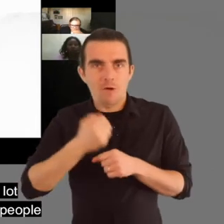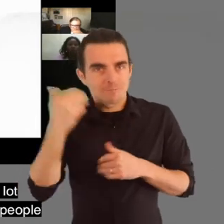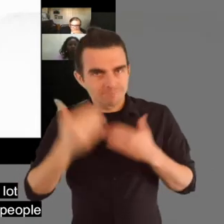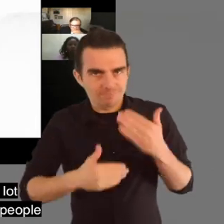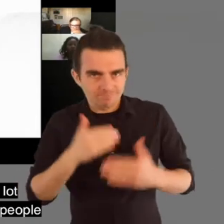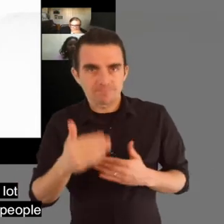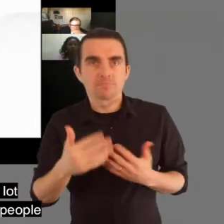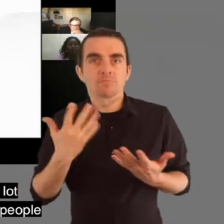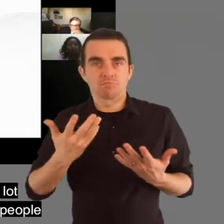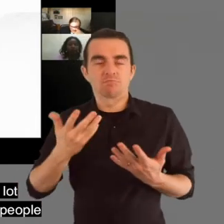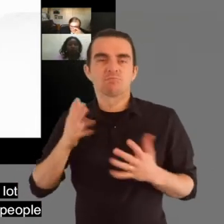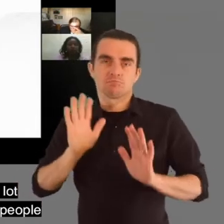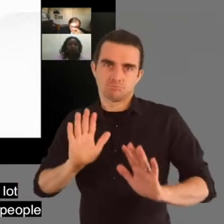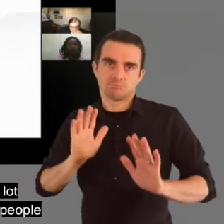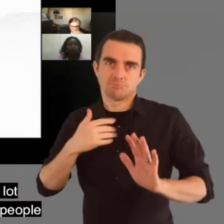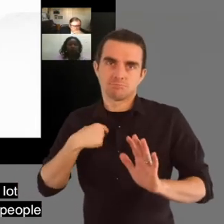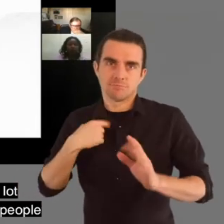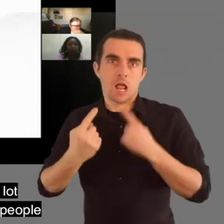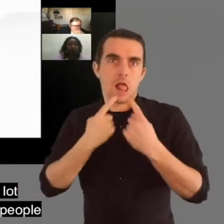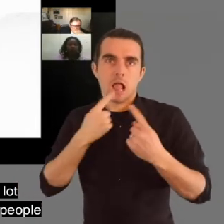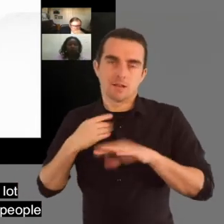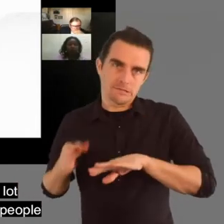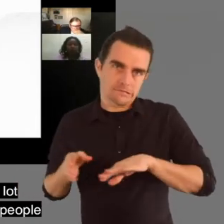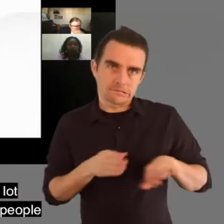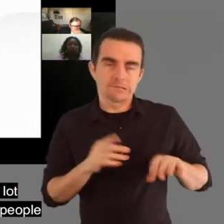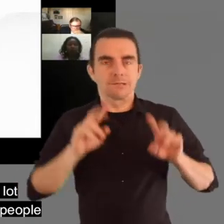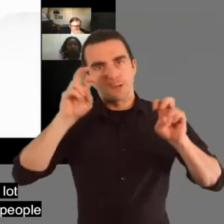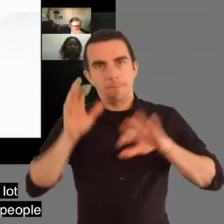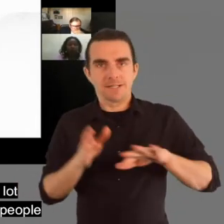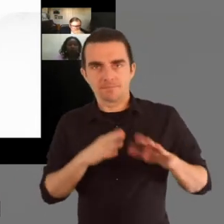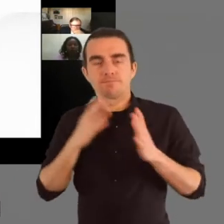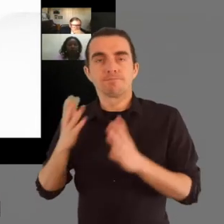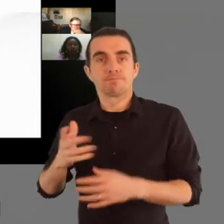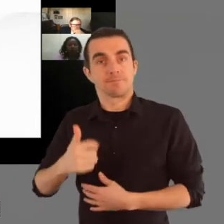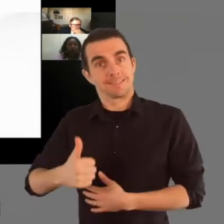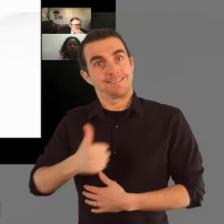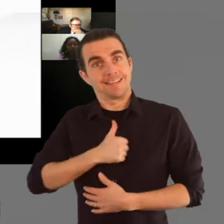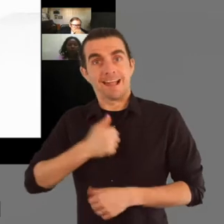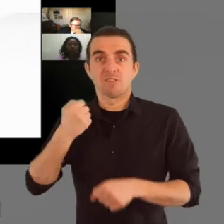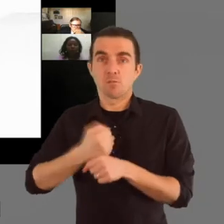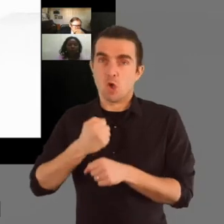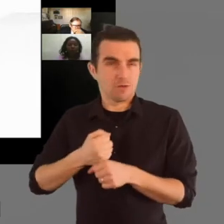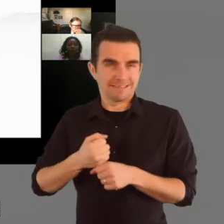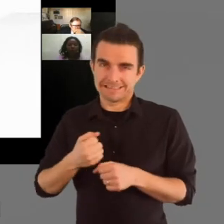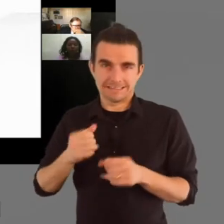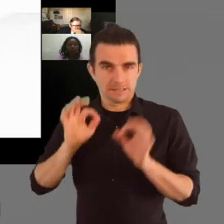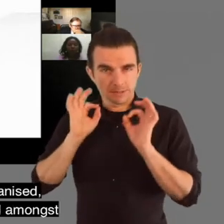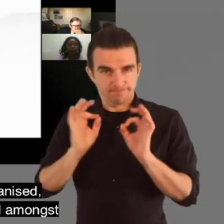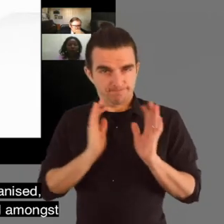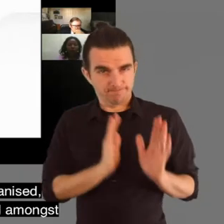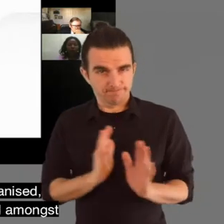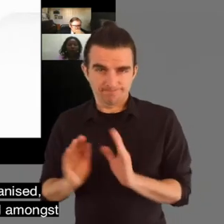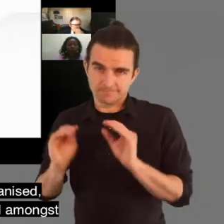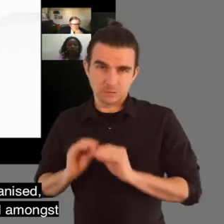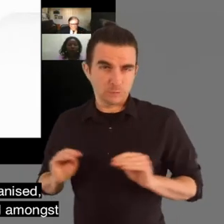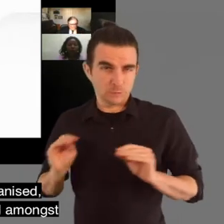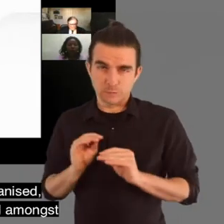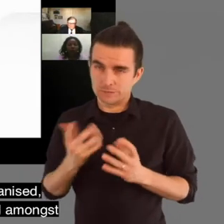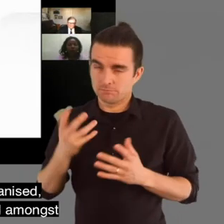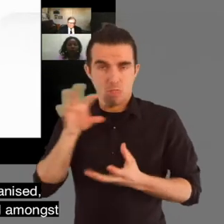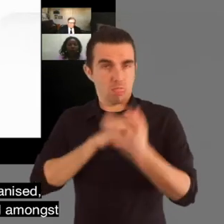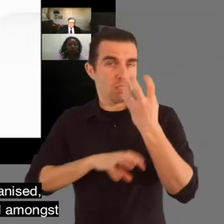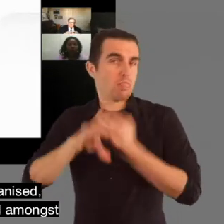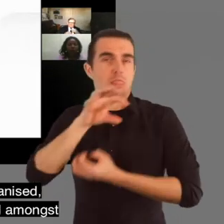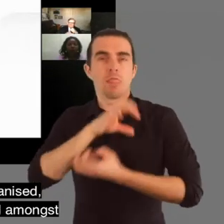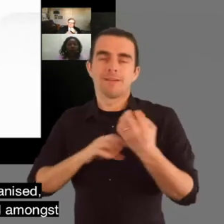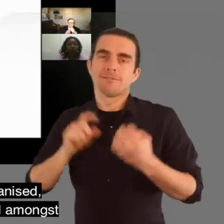create a lot of awareness about those, and people have to assert this right. That's another topic altogether. Self-employment is very